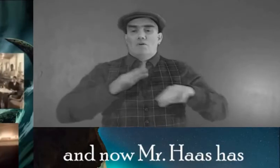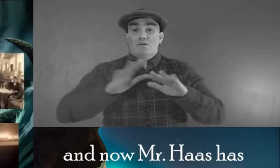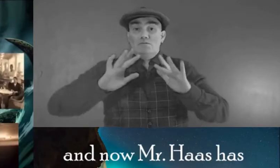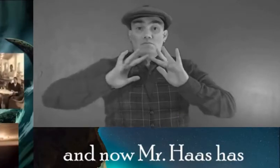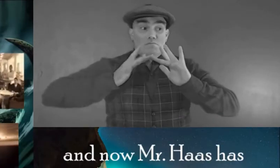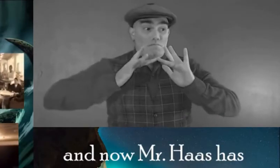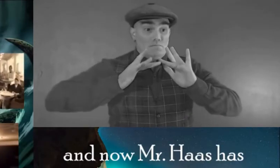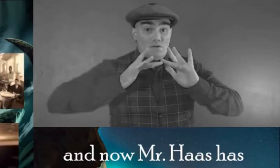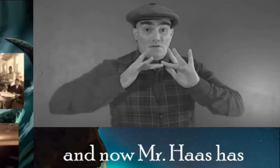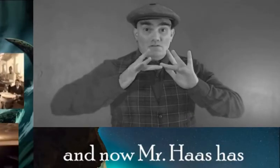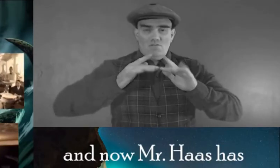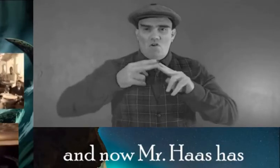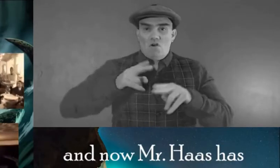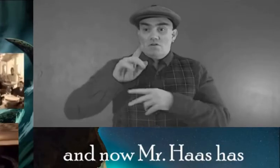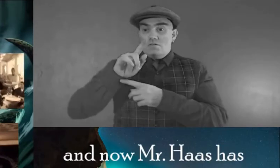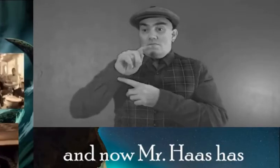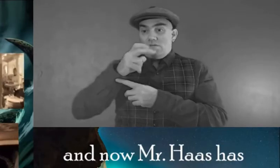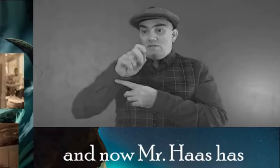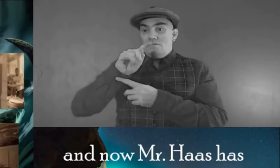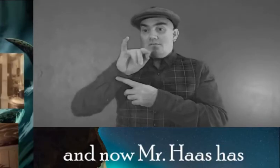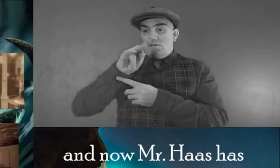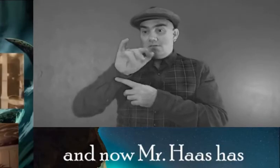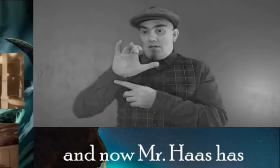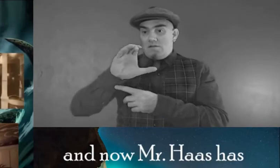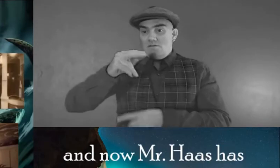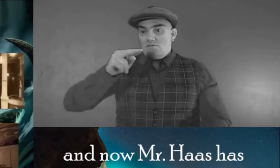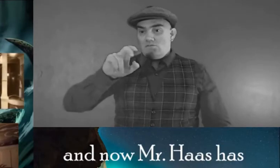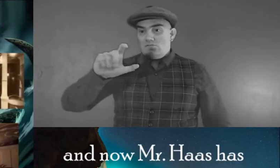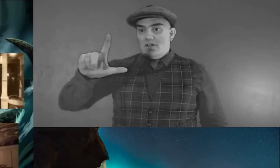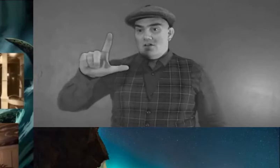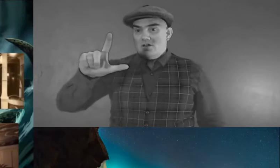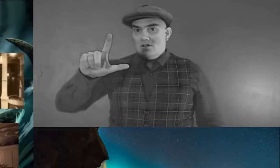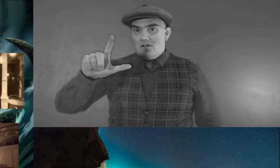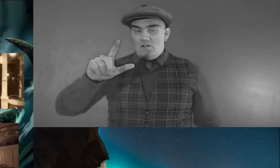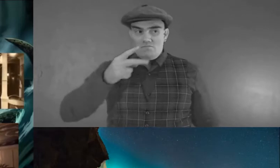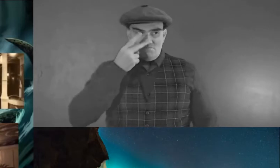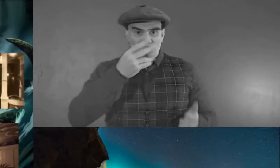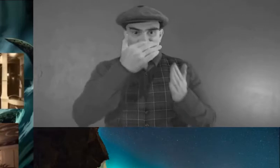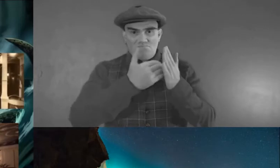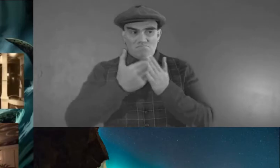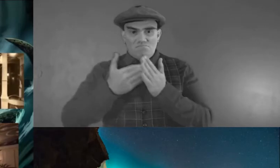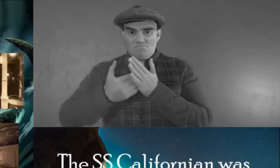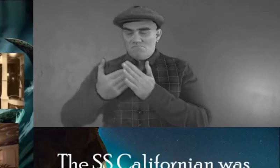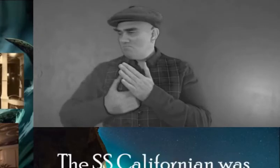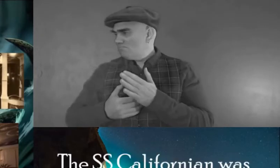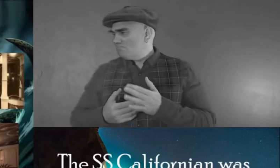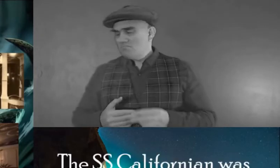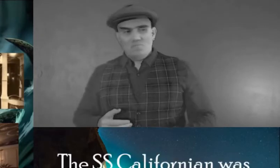on his online site, the Titanic Channel.